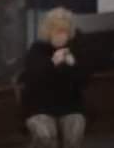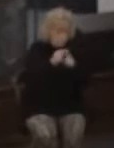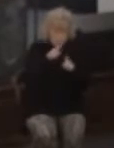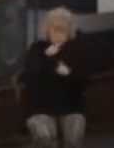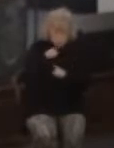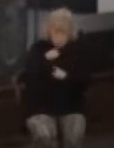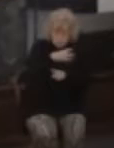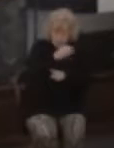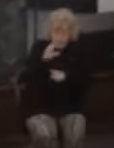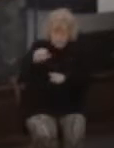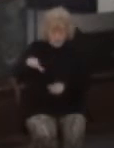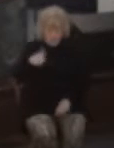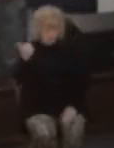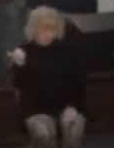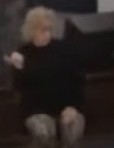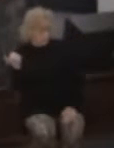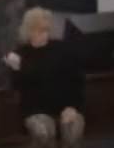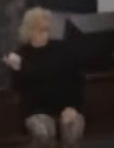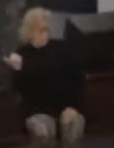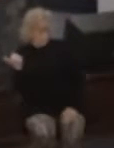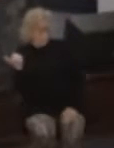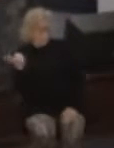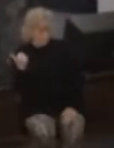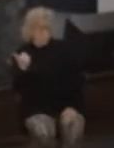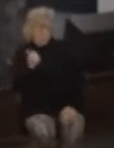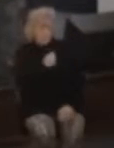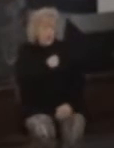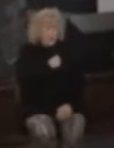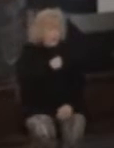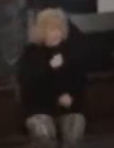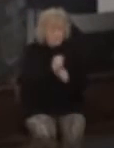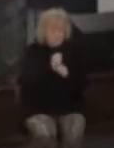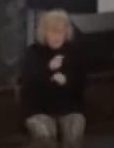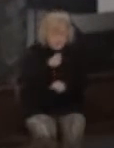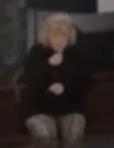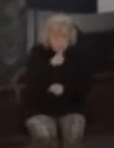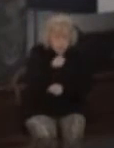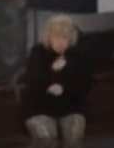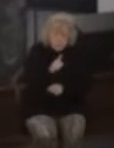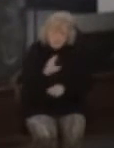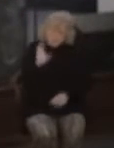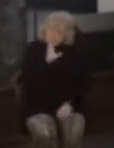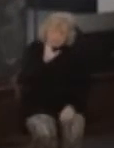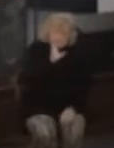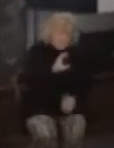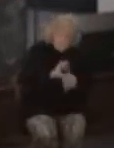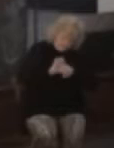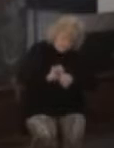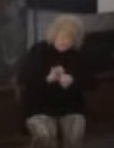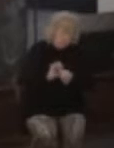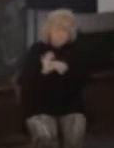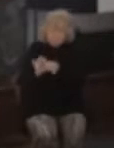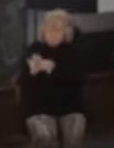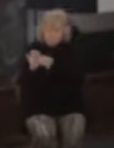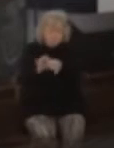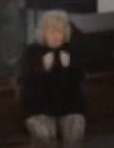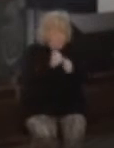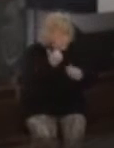others. Love makes you seek unity with others. Love makes you put others before